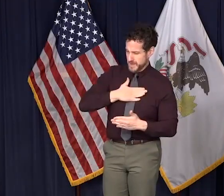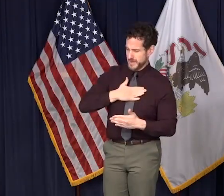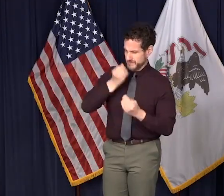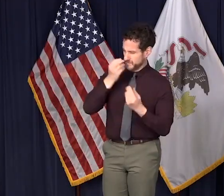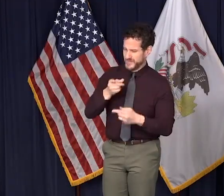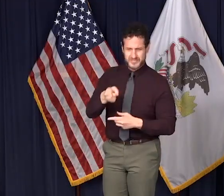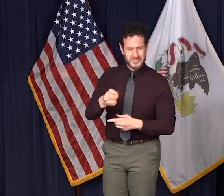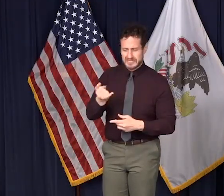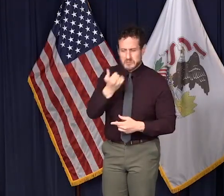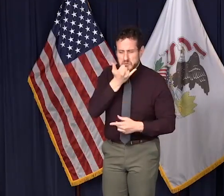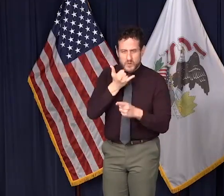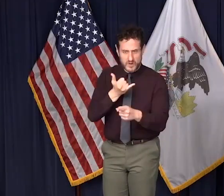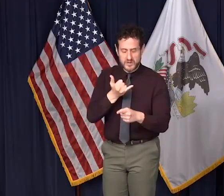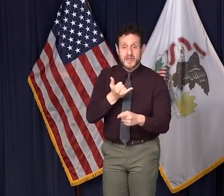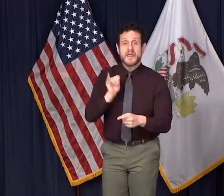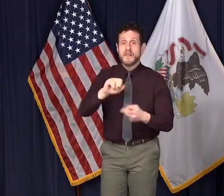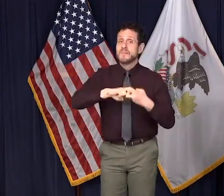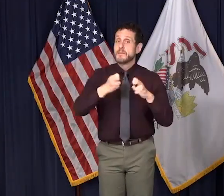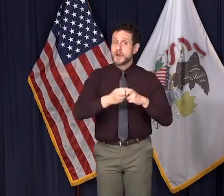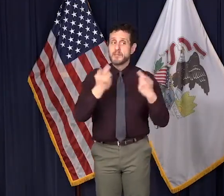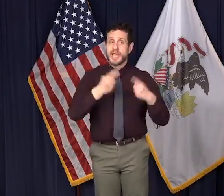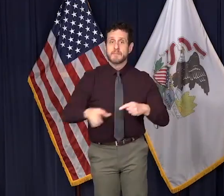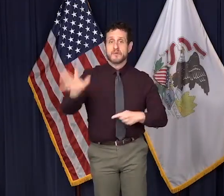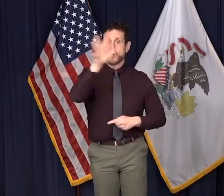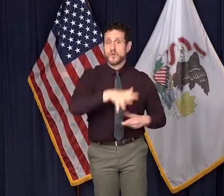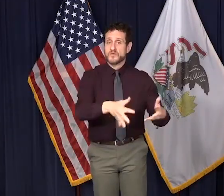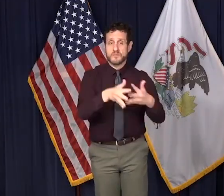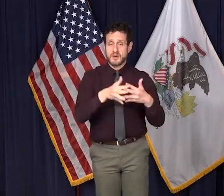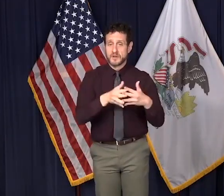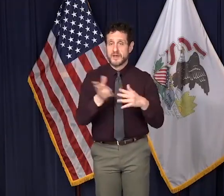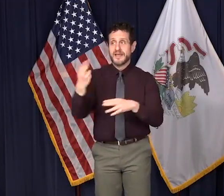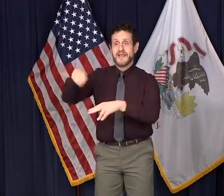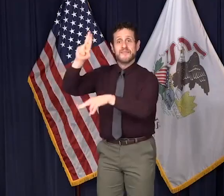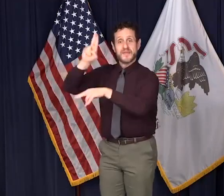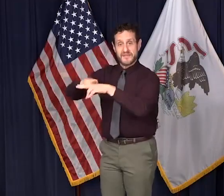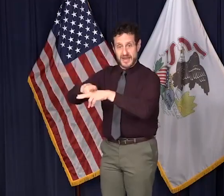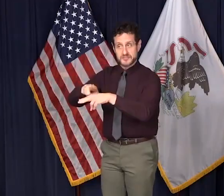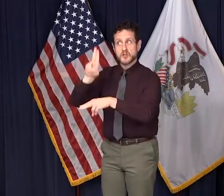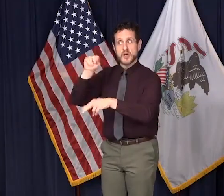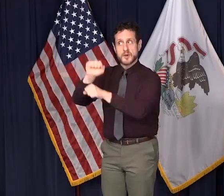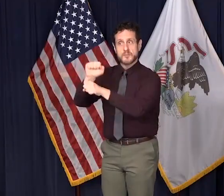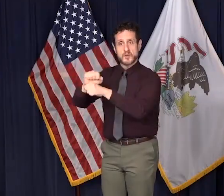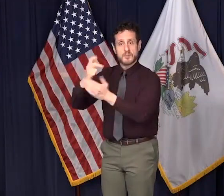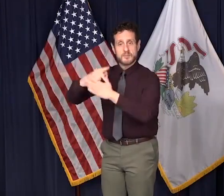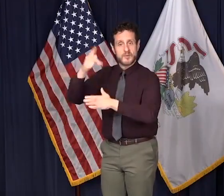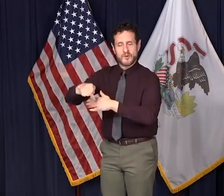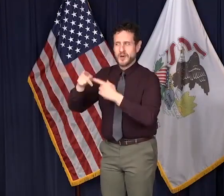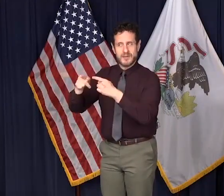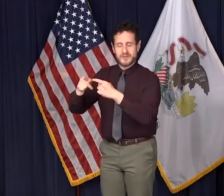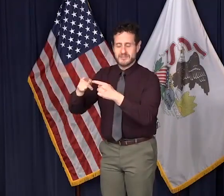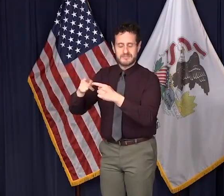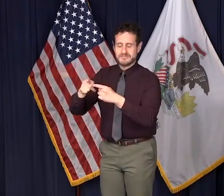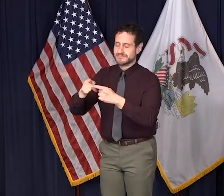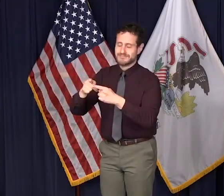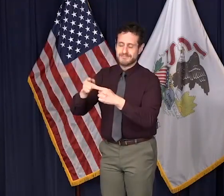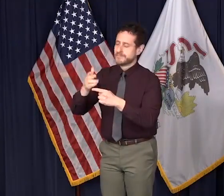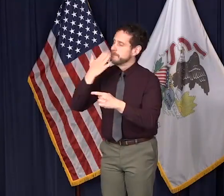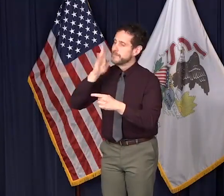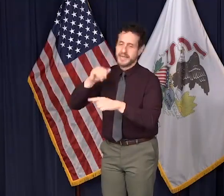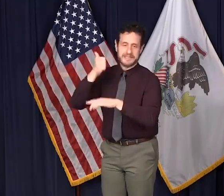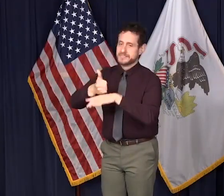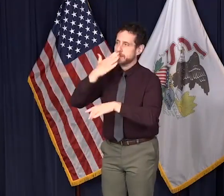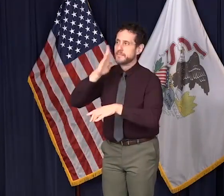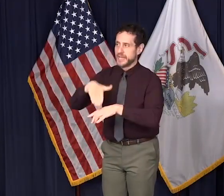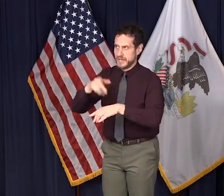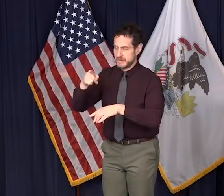across the country right now because the national program was poorly designed and susceptible to fraud. But I